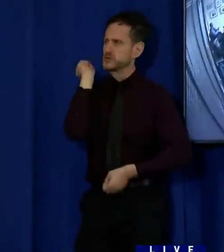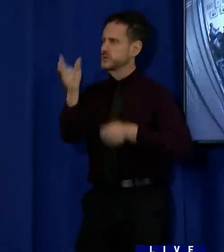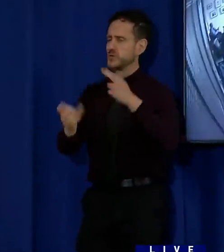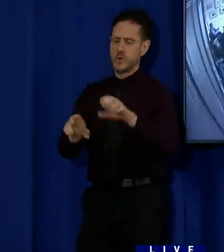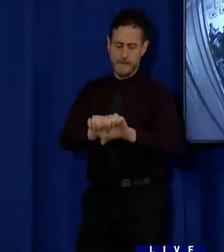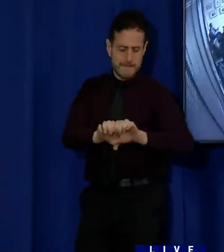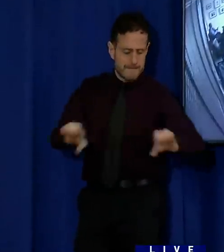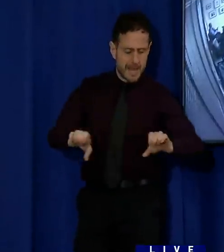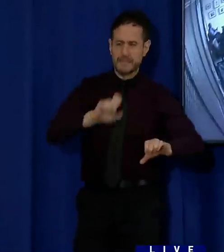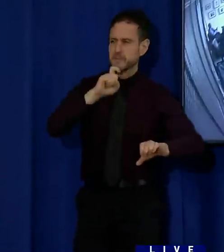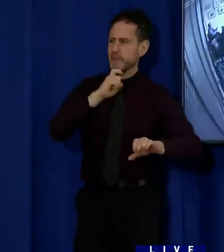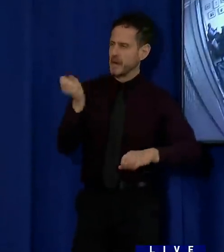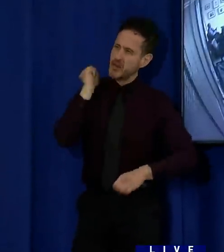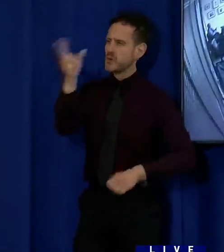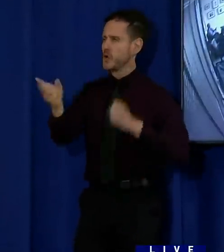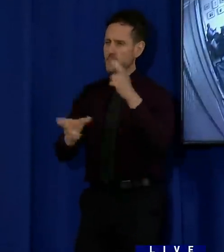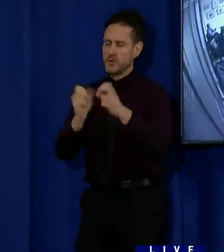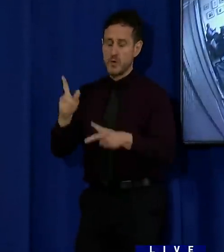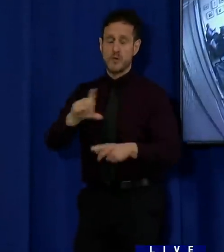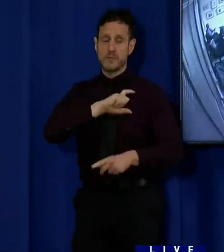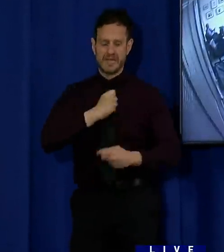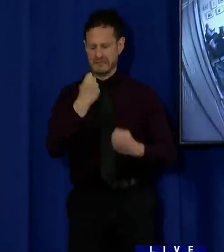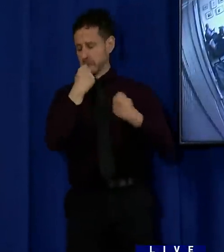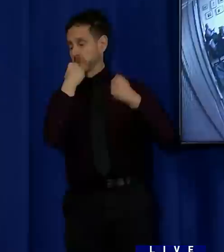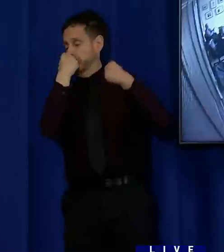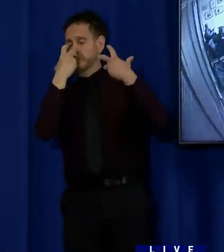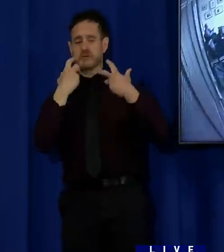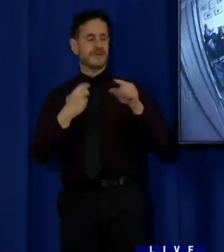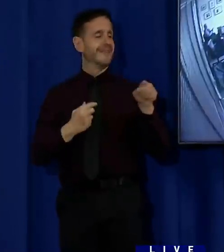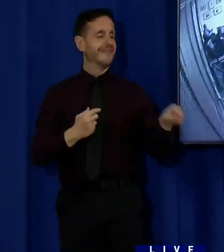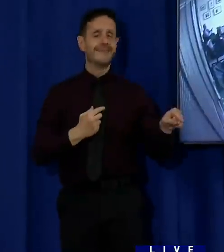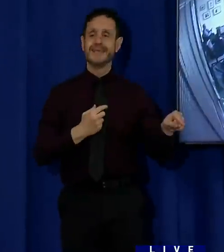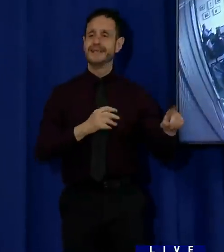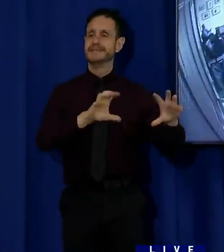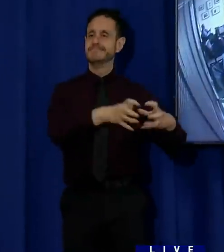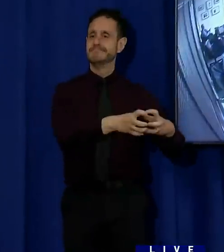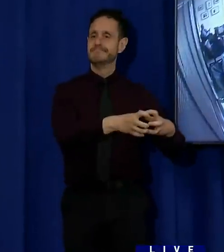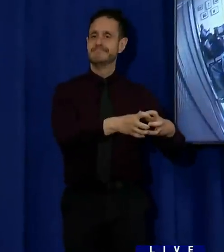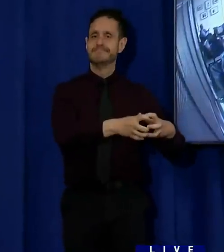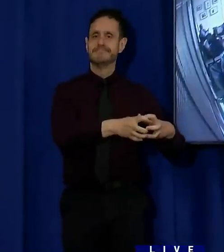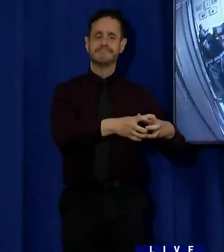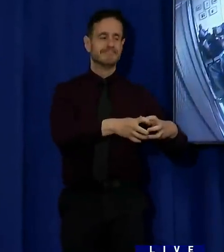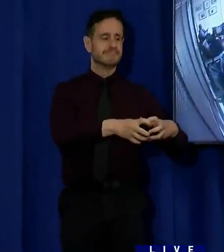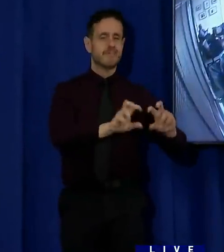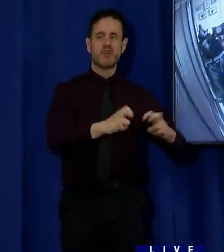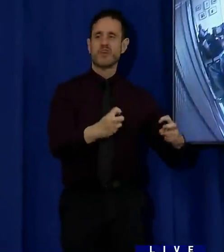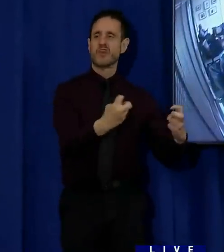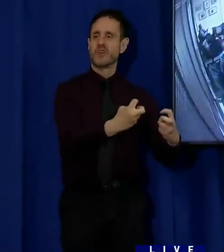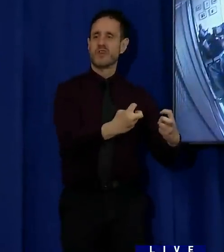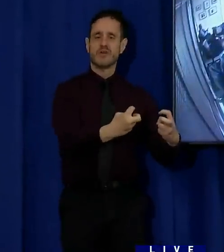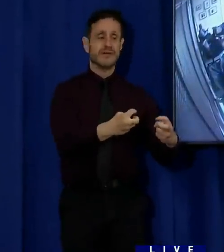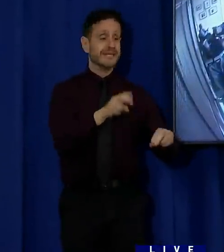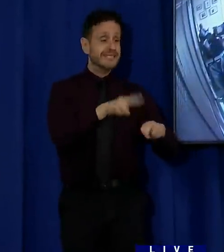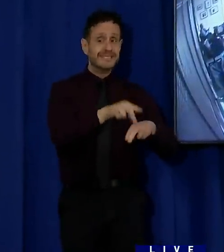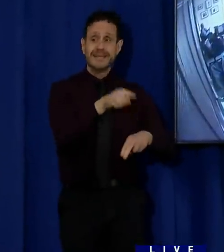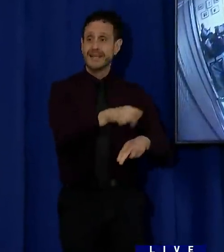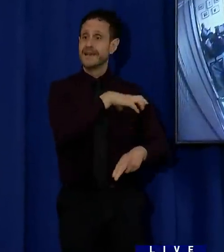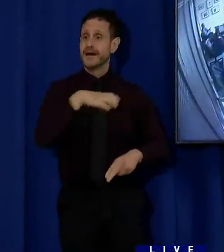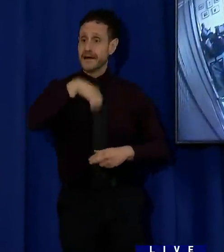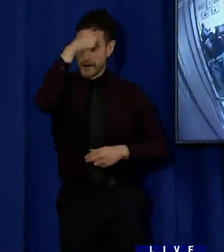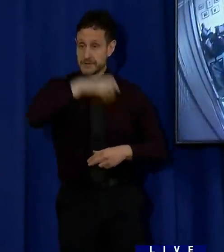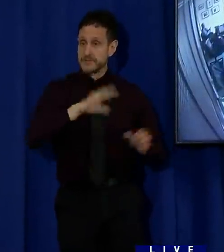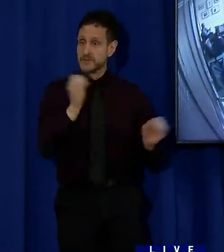pipes, and these guys were lounging in a congressman's office. Let's not lose sight of